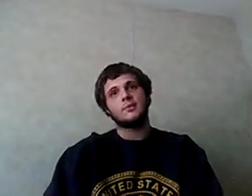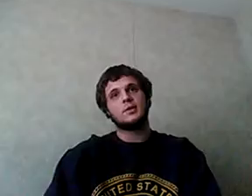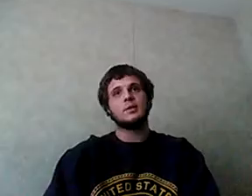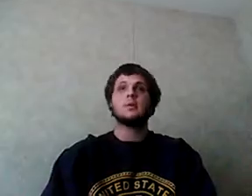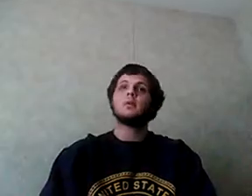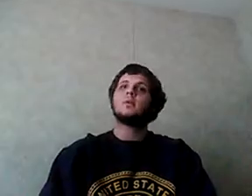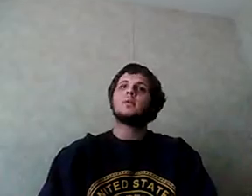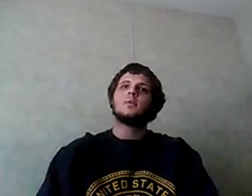85.